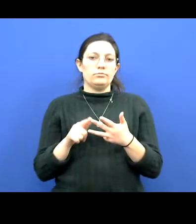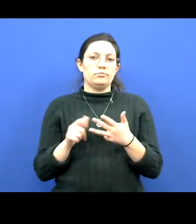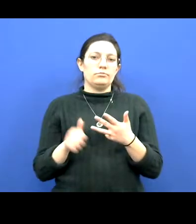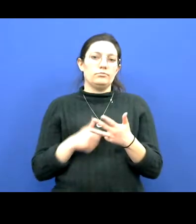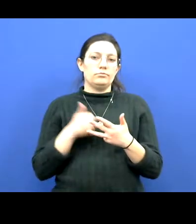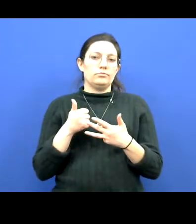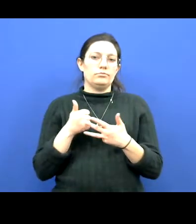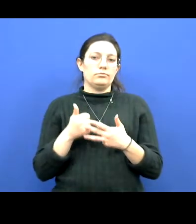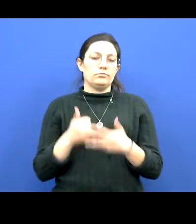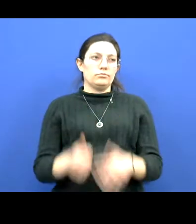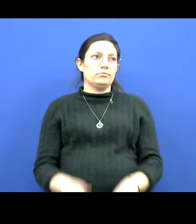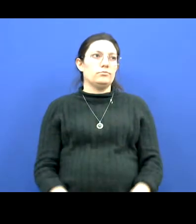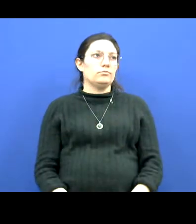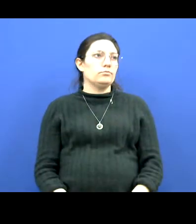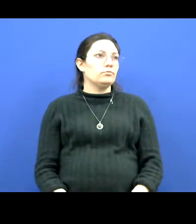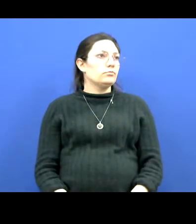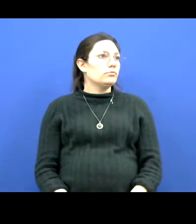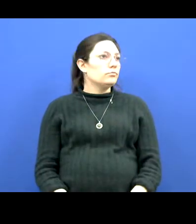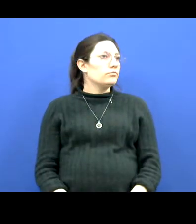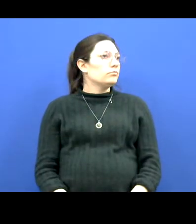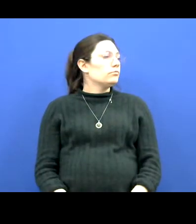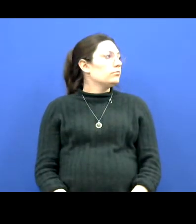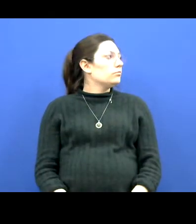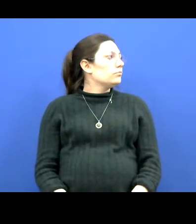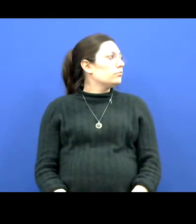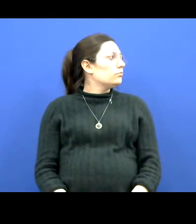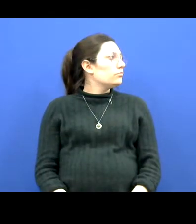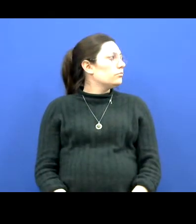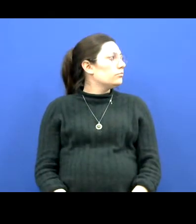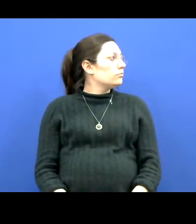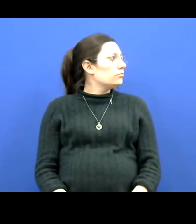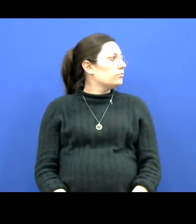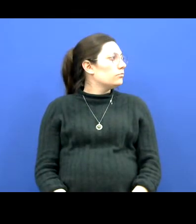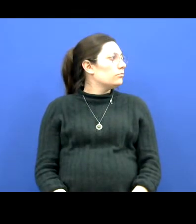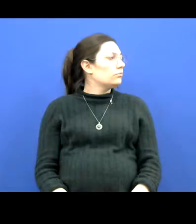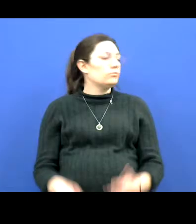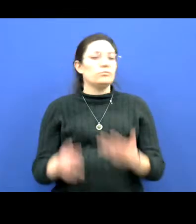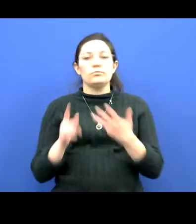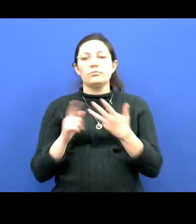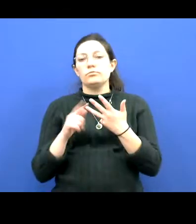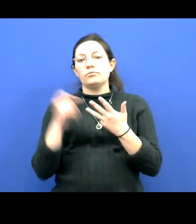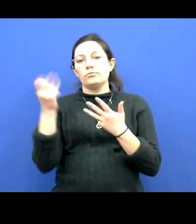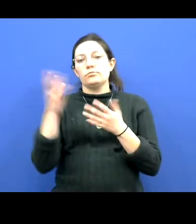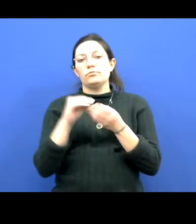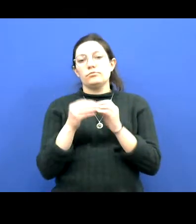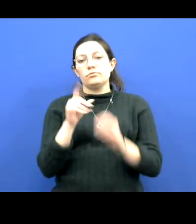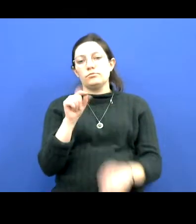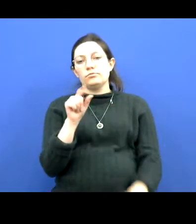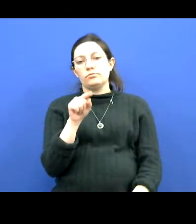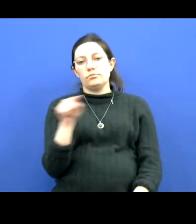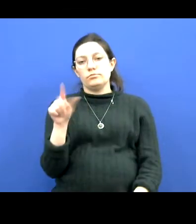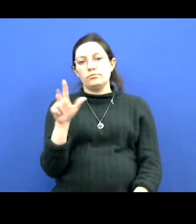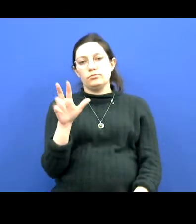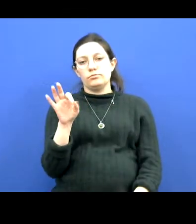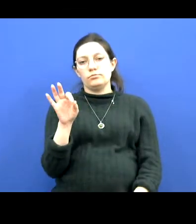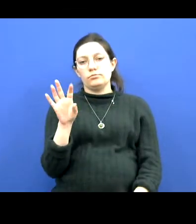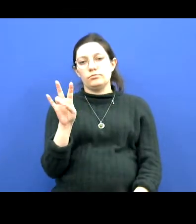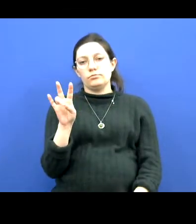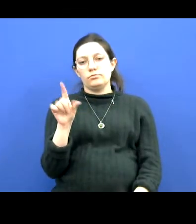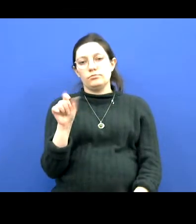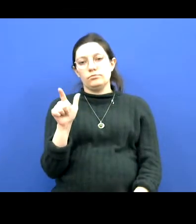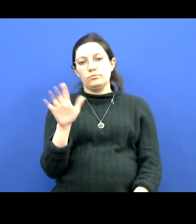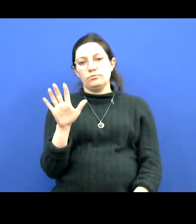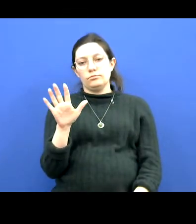Supervisor Schultz. Aye. Fellow board members, I have resolution 20-397,